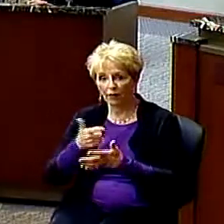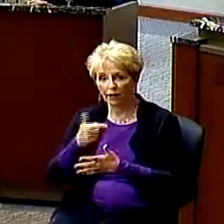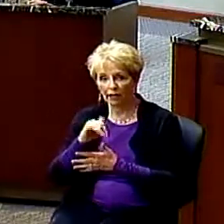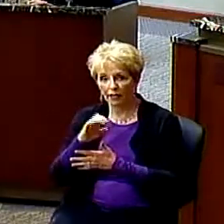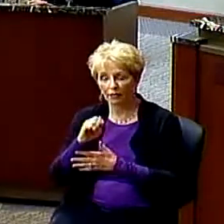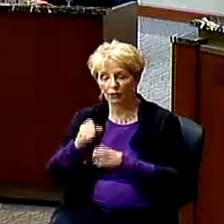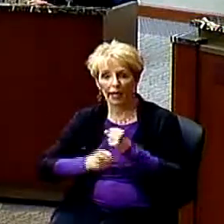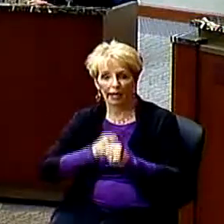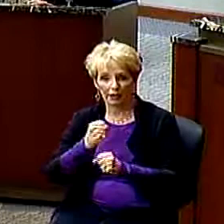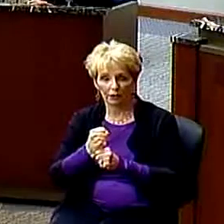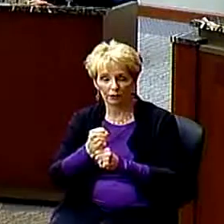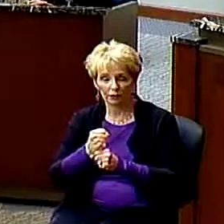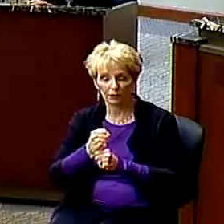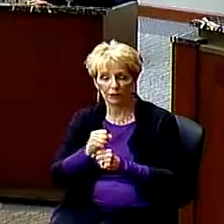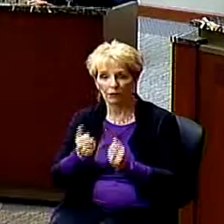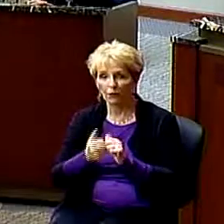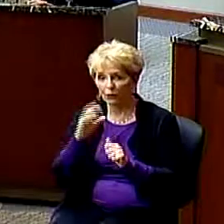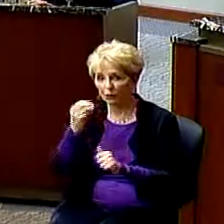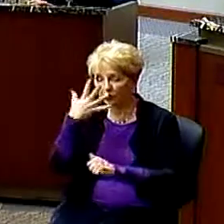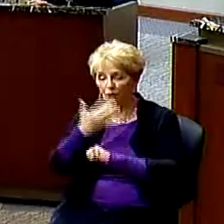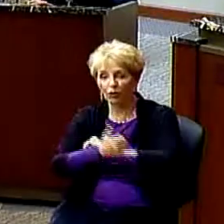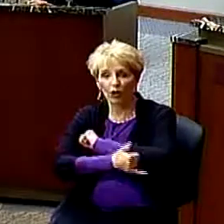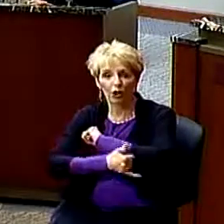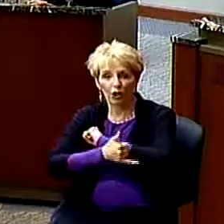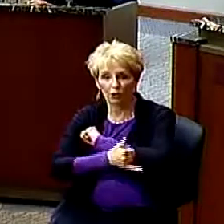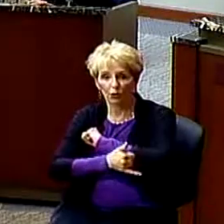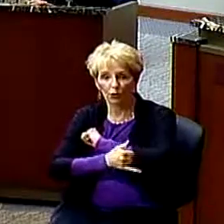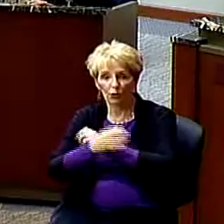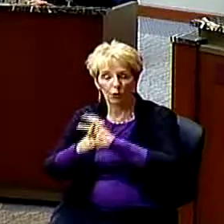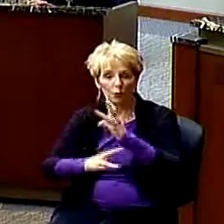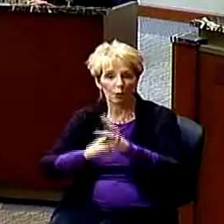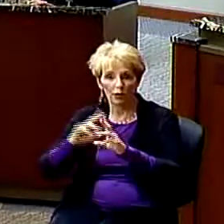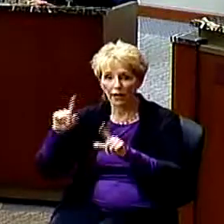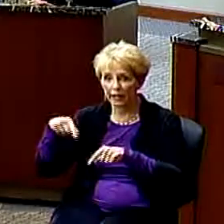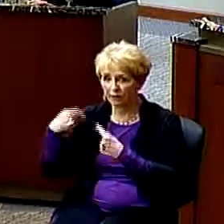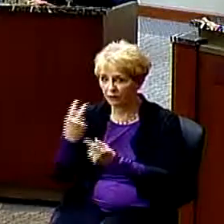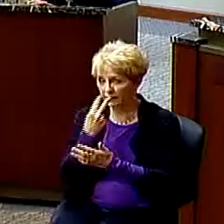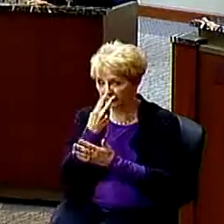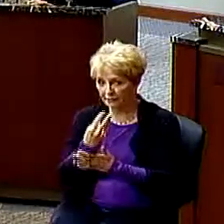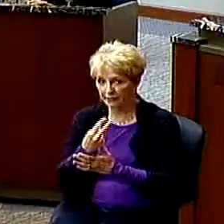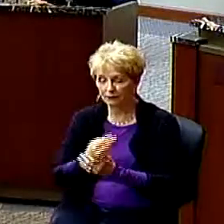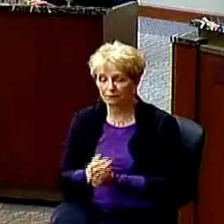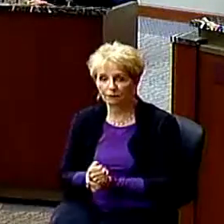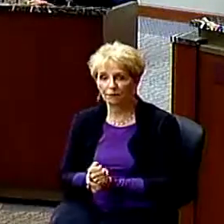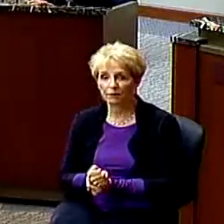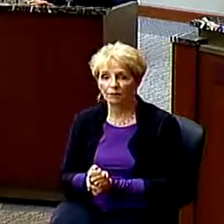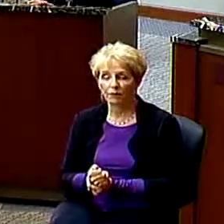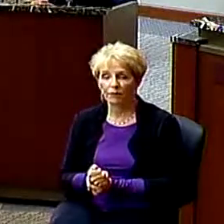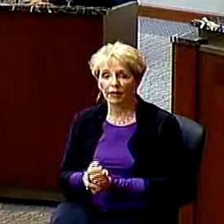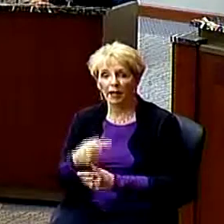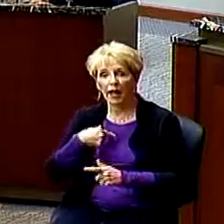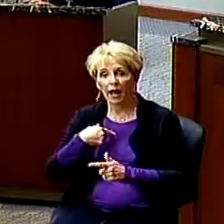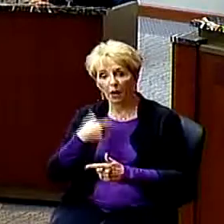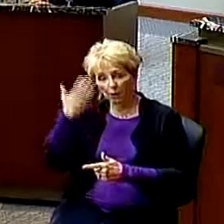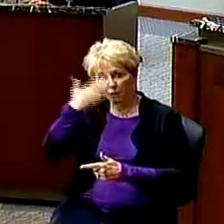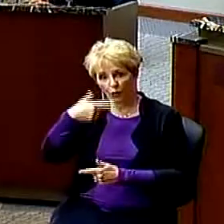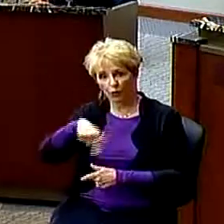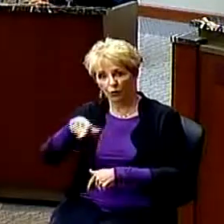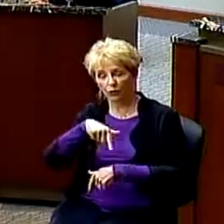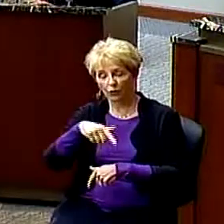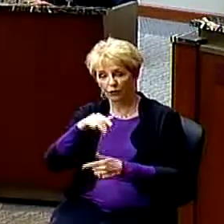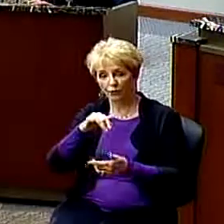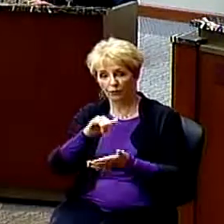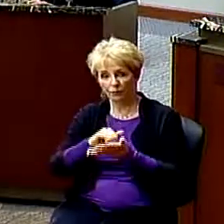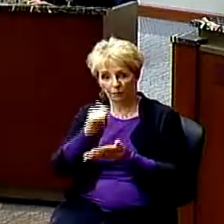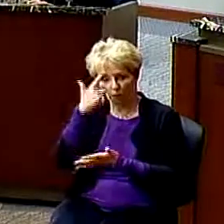age came the most beautiful country the world has ever seen. Now, I hold that before you